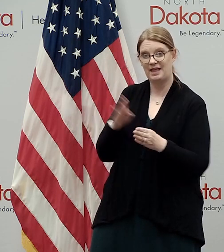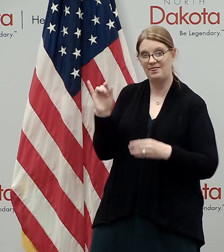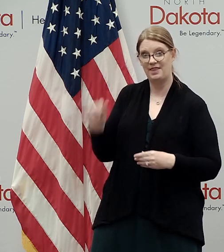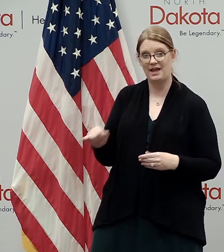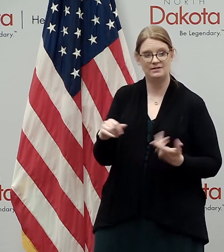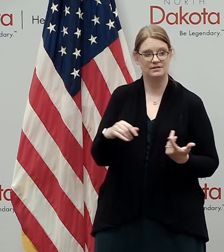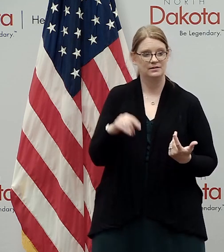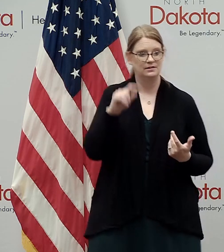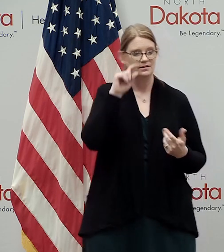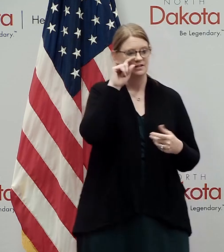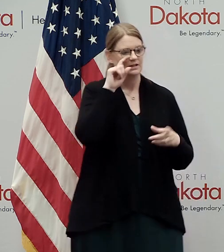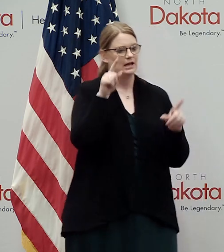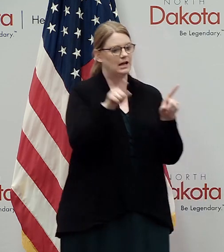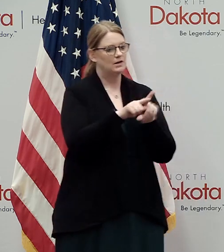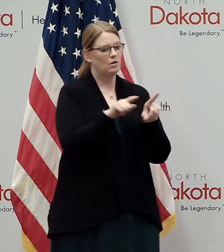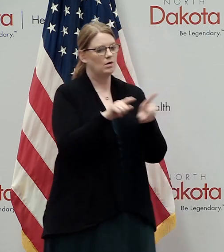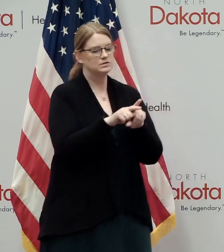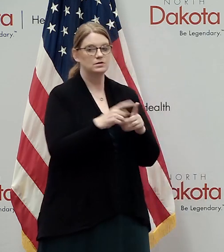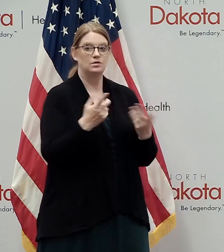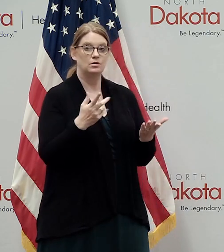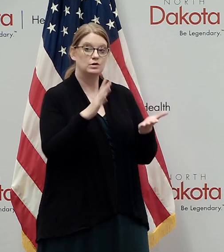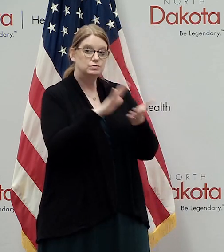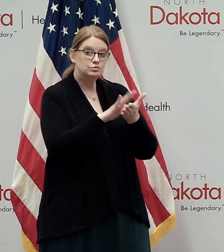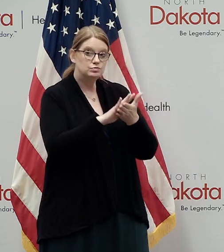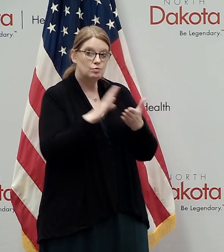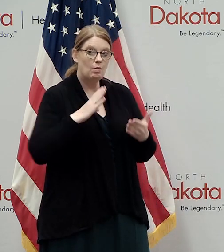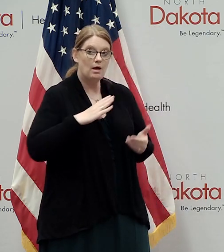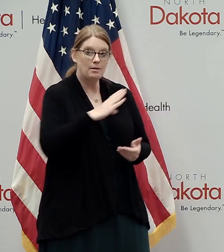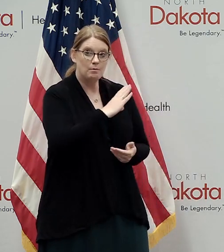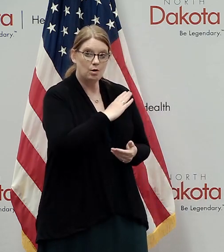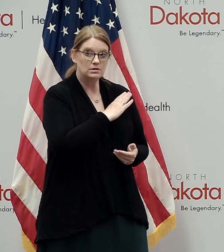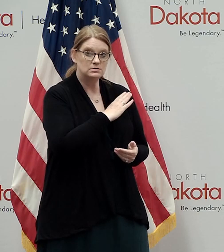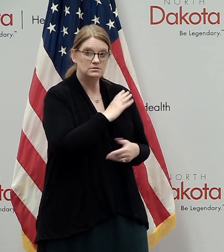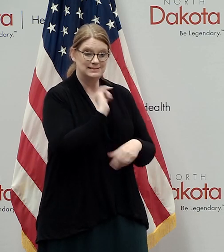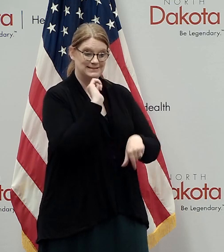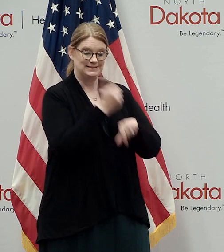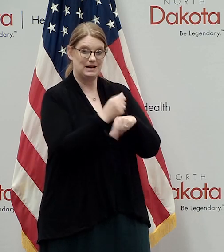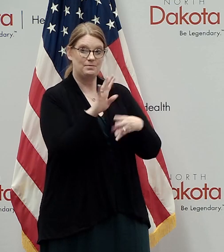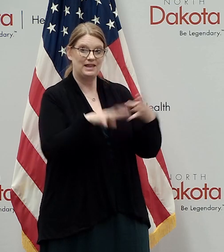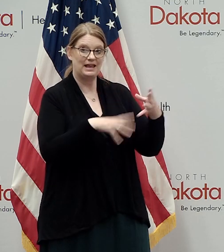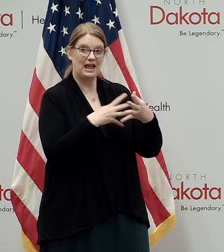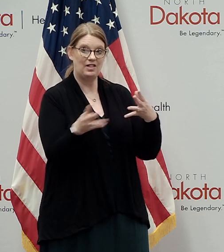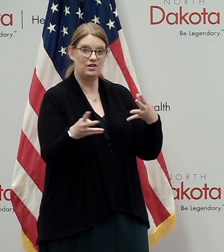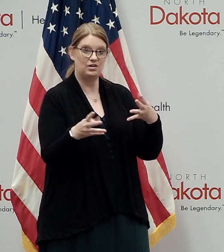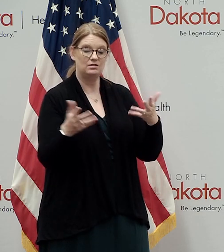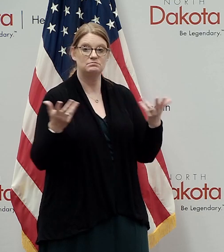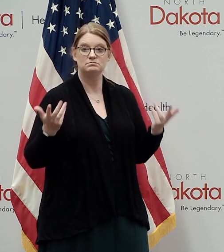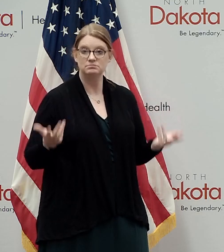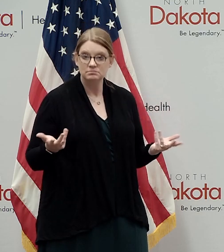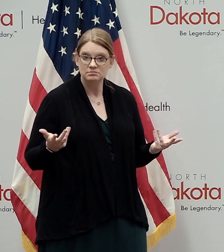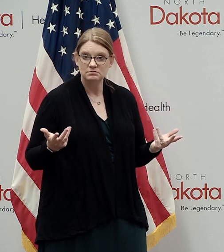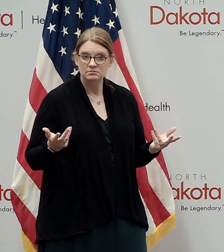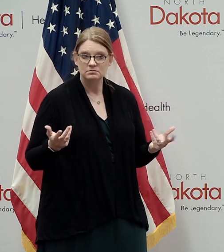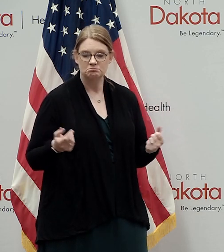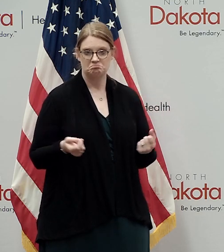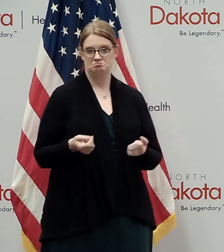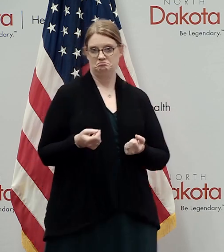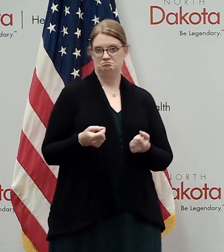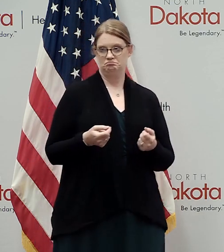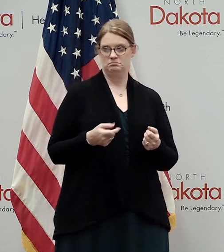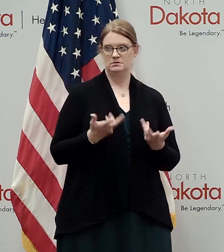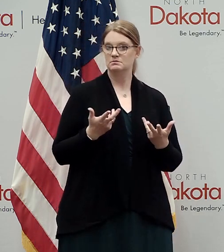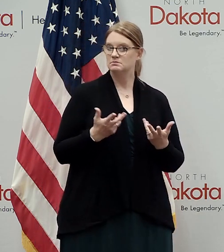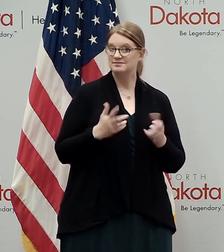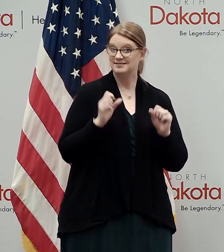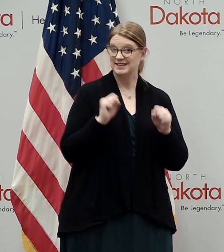It should be noted that school boards set their district's calendar. So we've often gotten the question, can schools start later